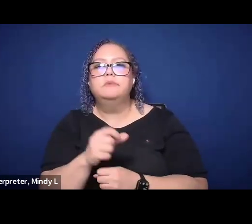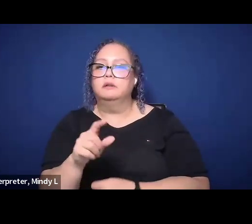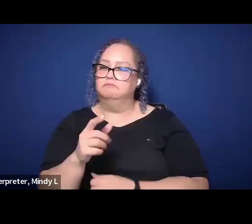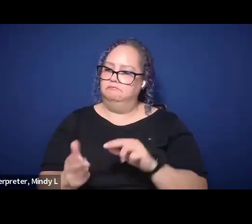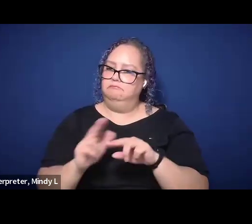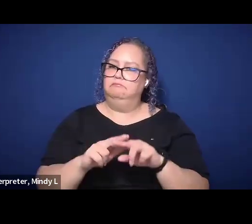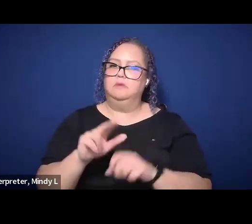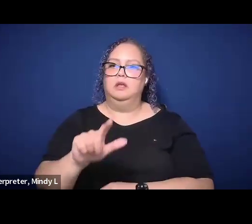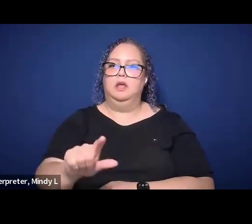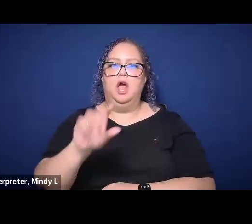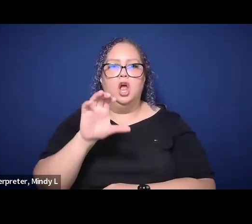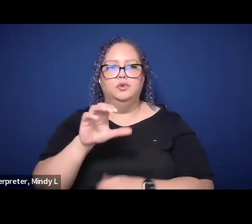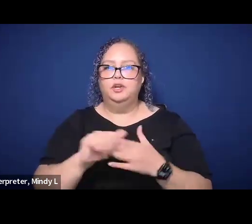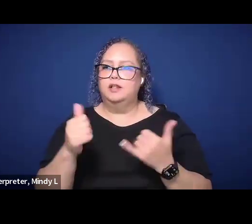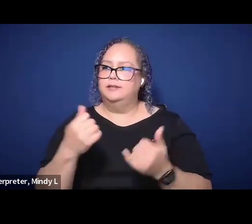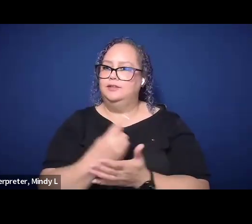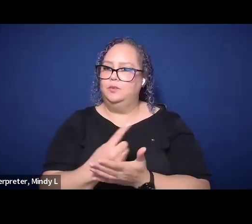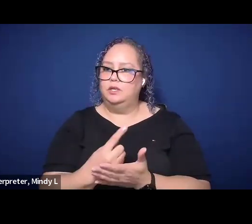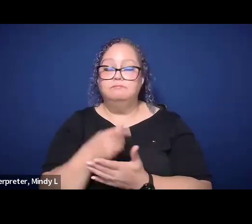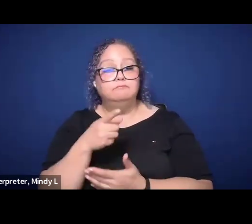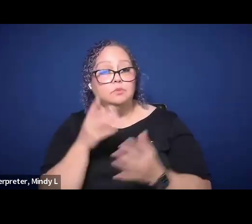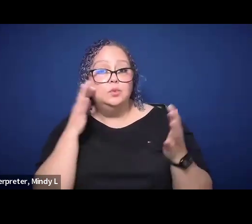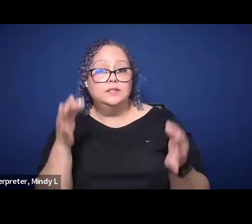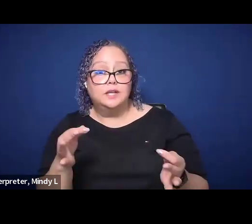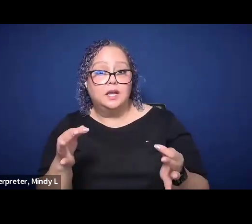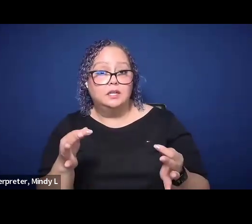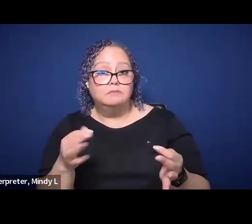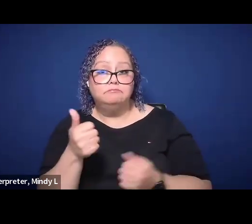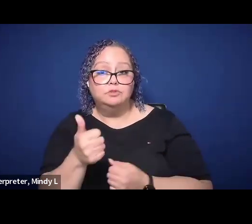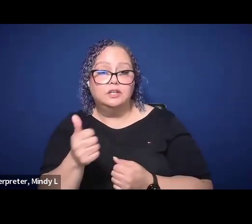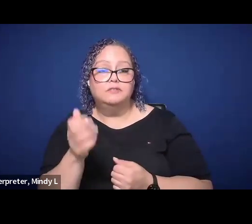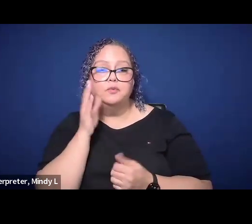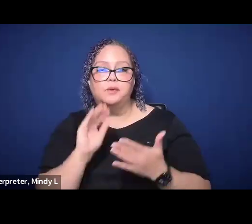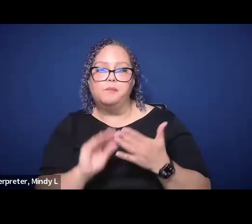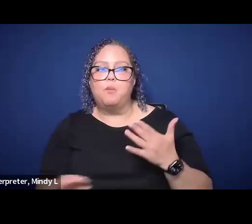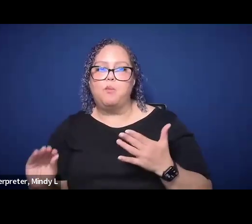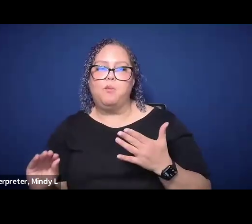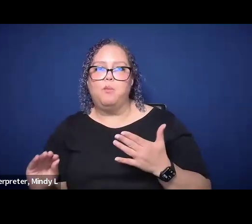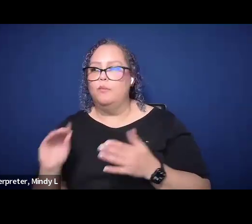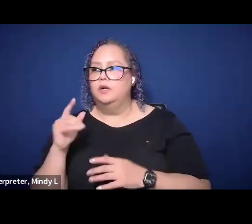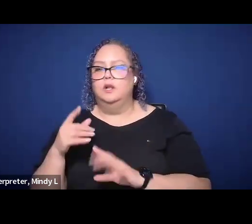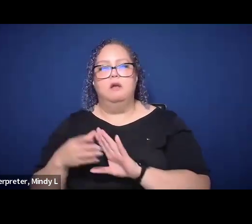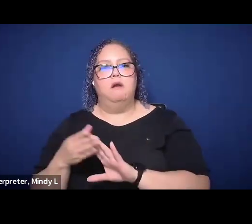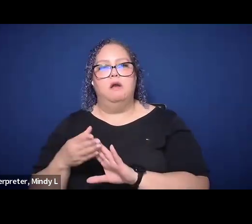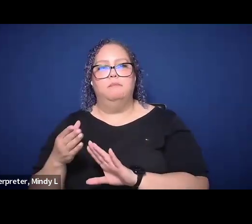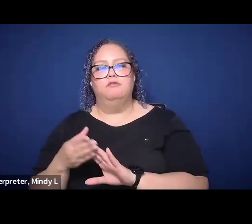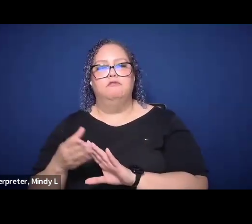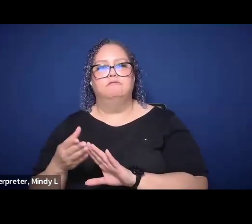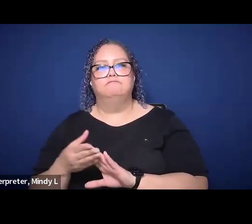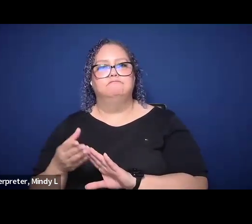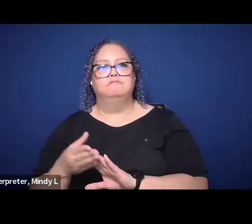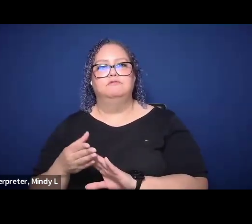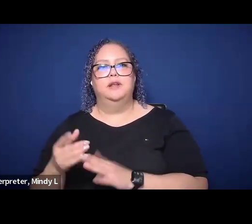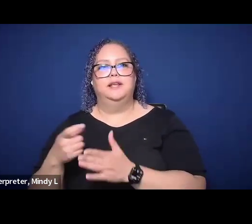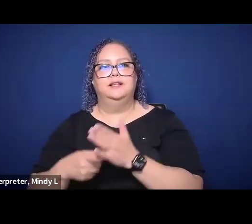decide that you are going to put a certain percent into operating expenses, which means money to run your